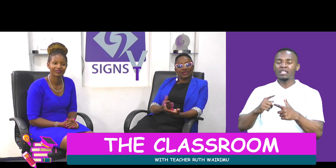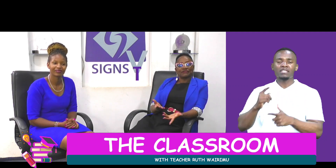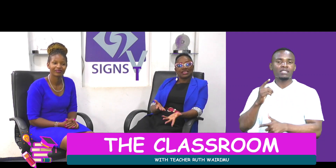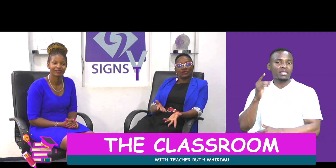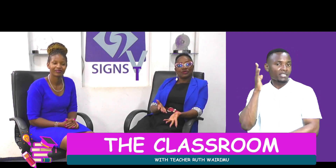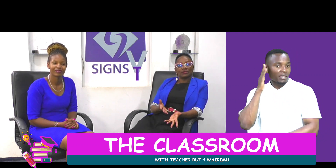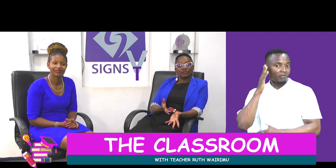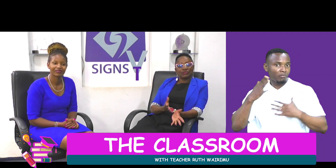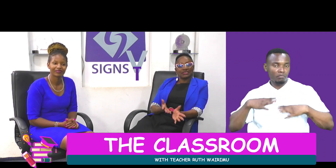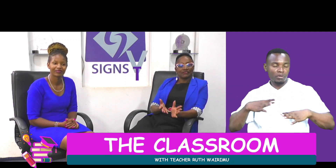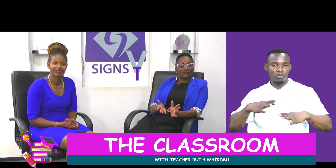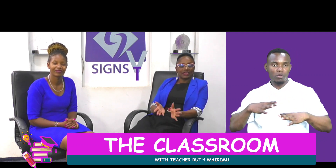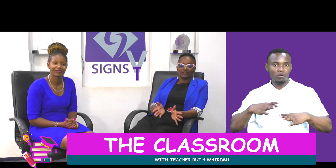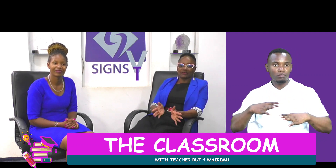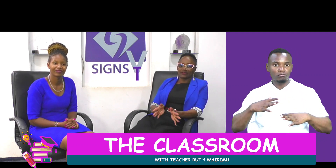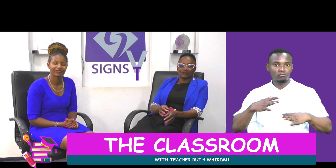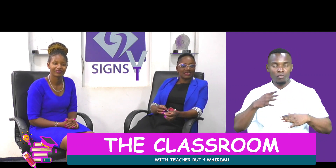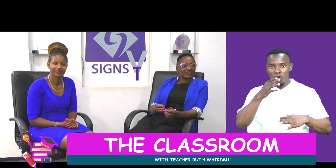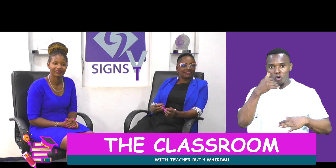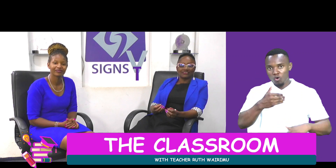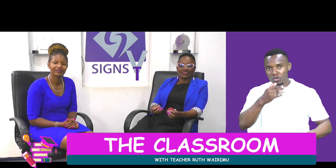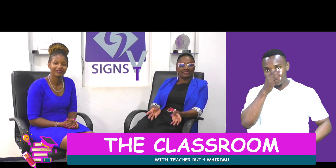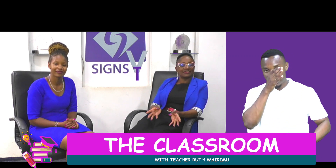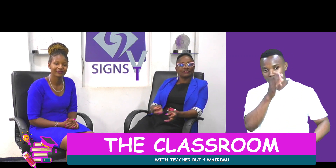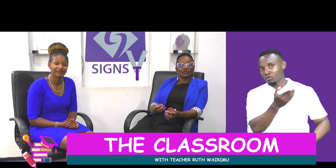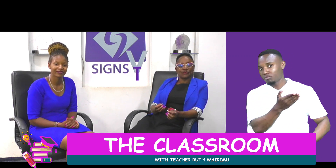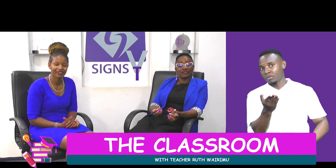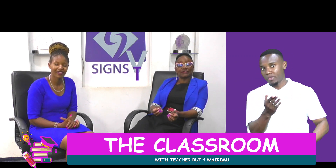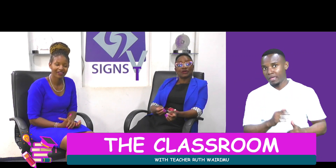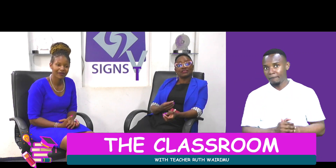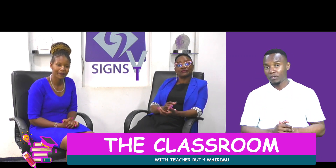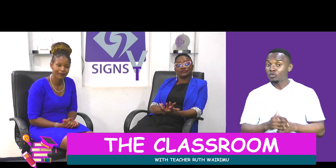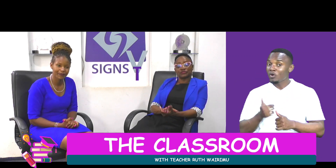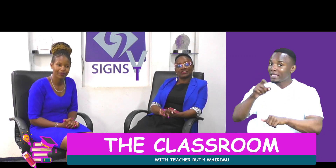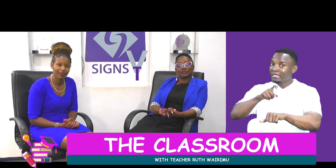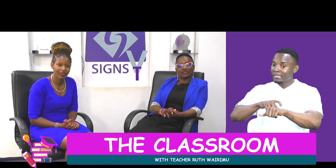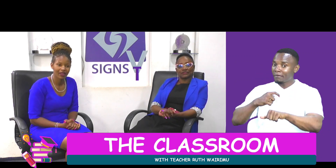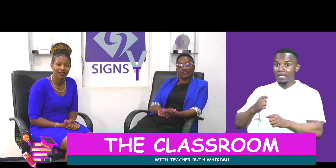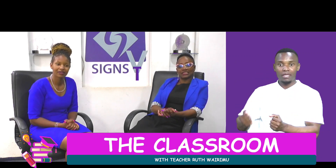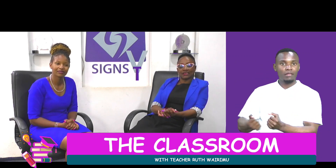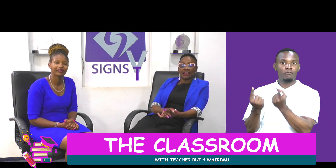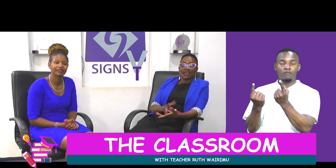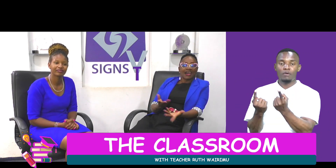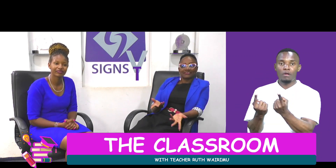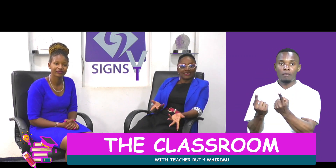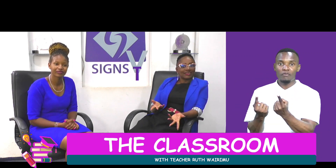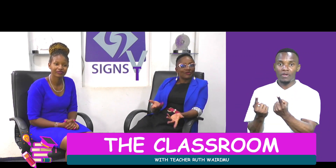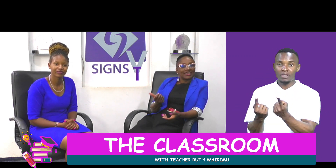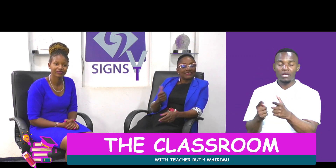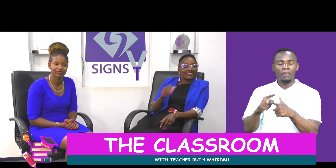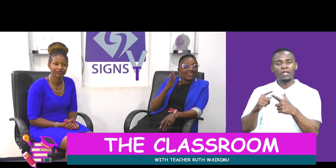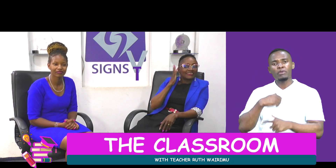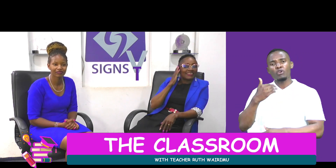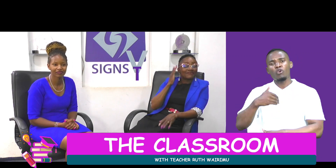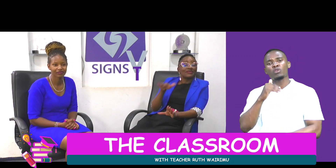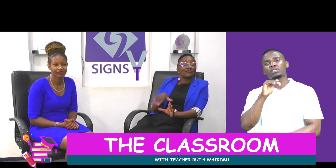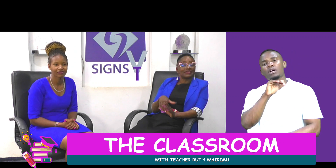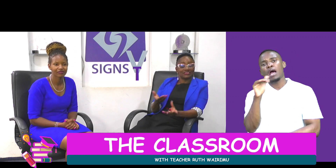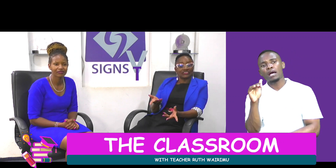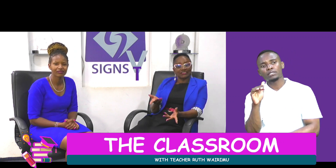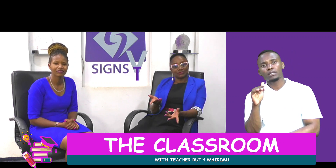So wherever I go in public events, be it in churches or wherever, I always volunteer myself and ask around, is there any